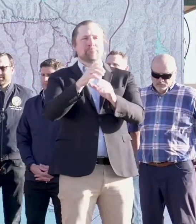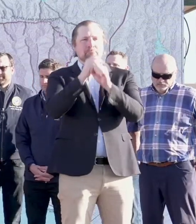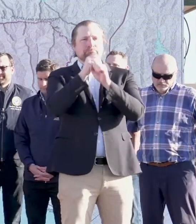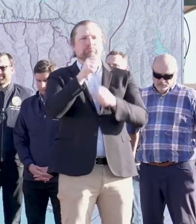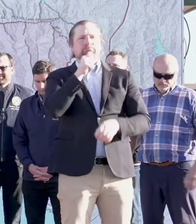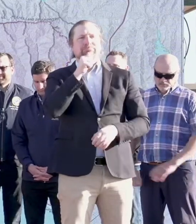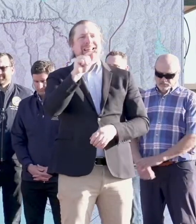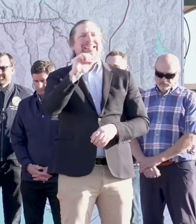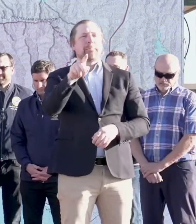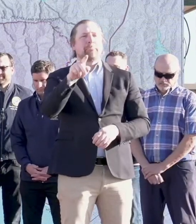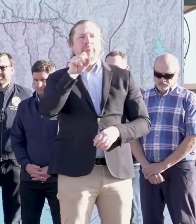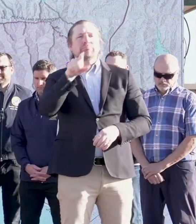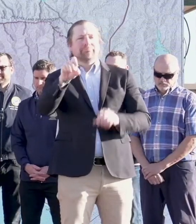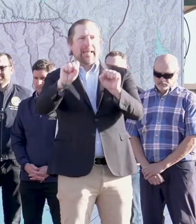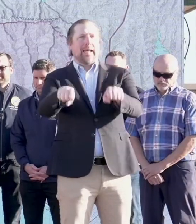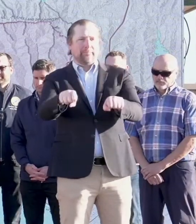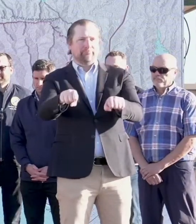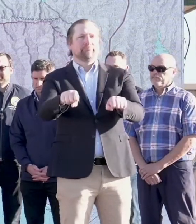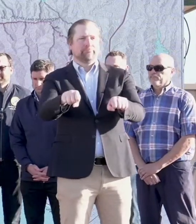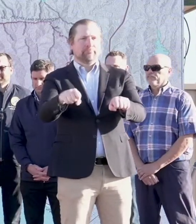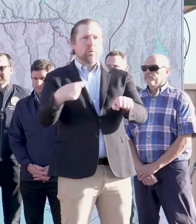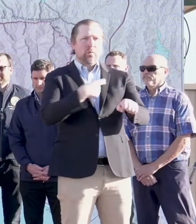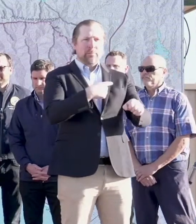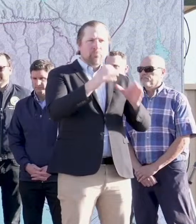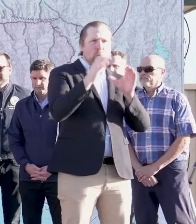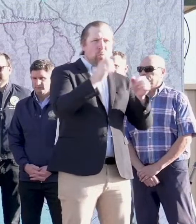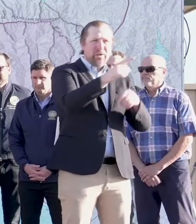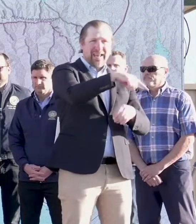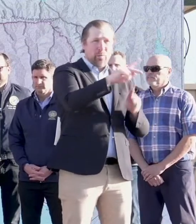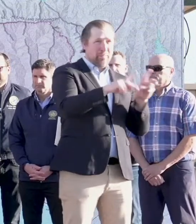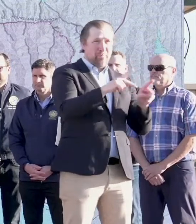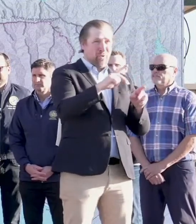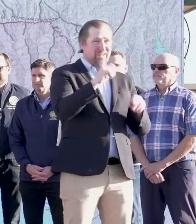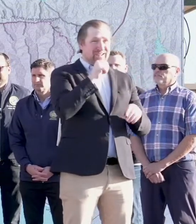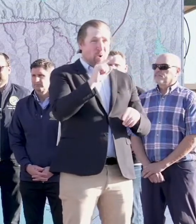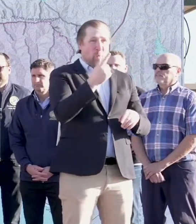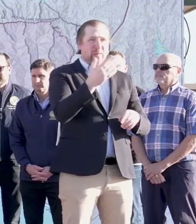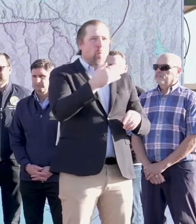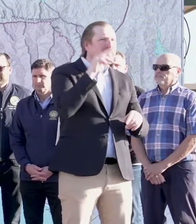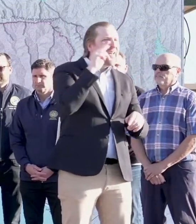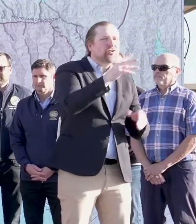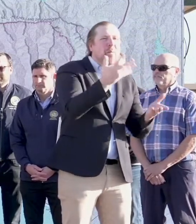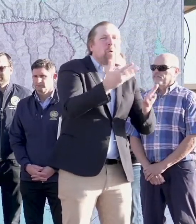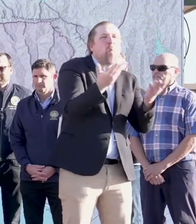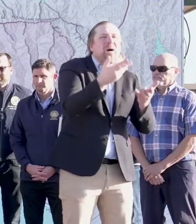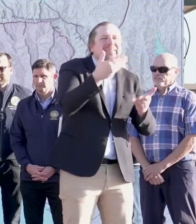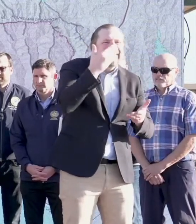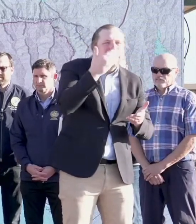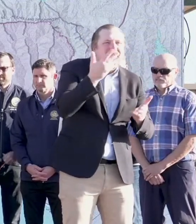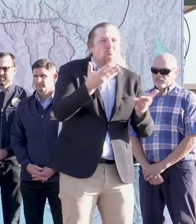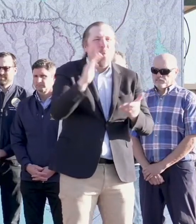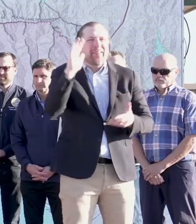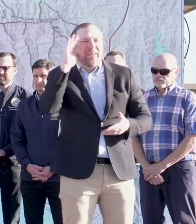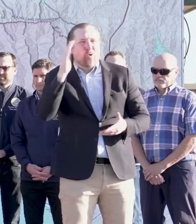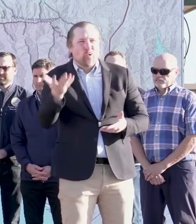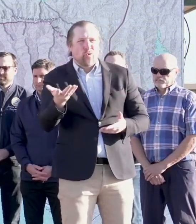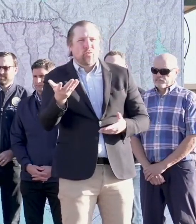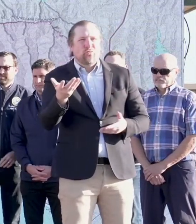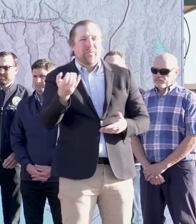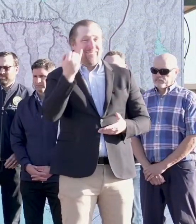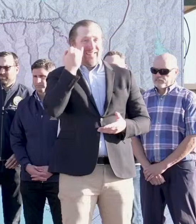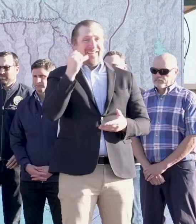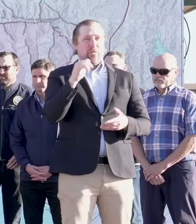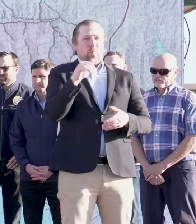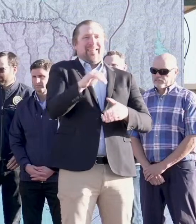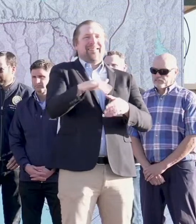We are talking to individuals about not just what they saw, but what they smelled and they heard. Even if you were